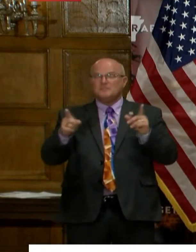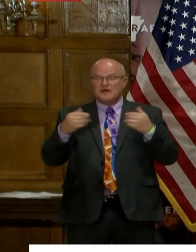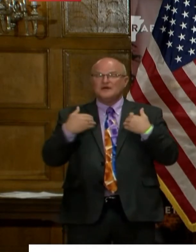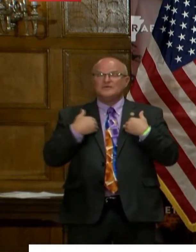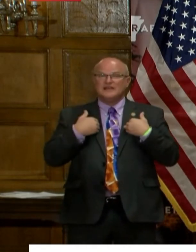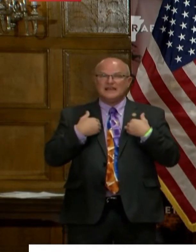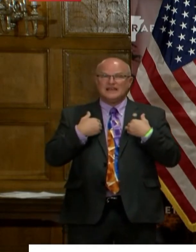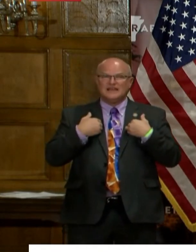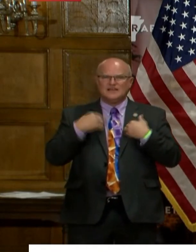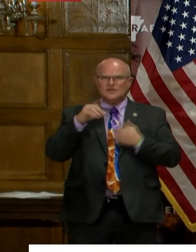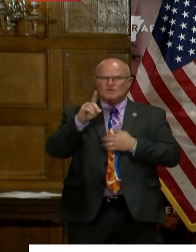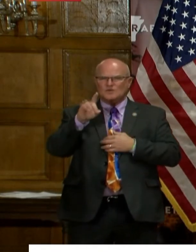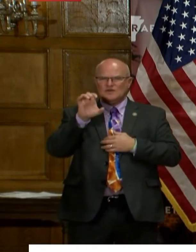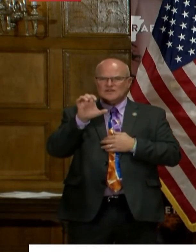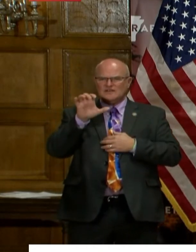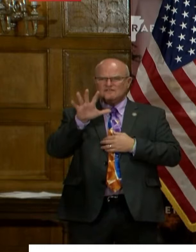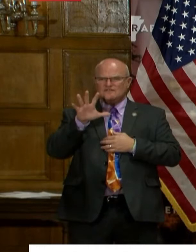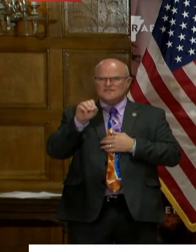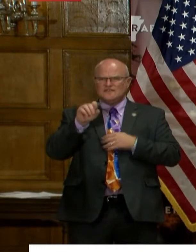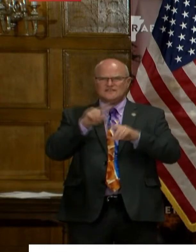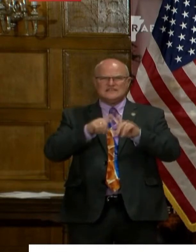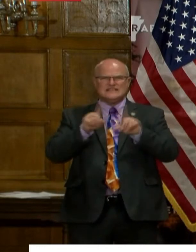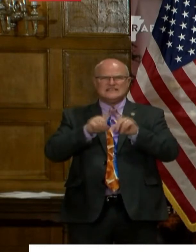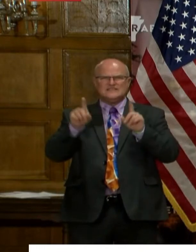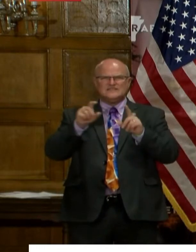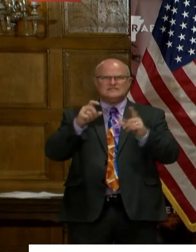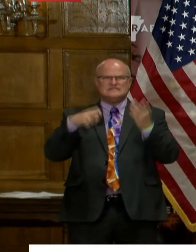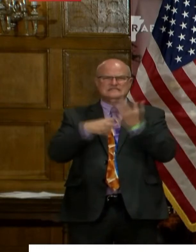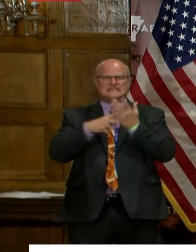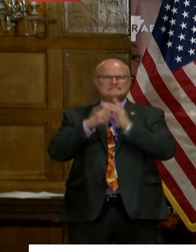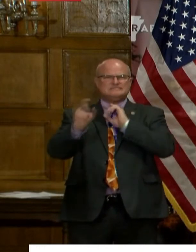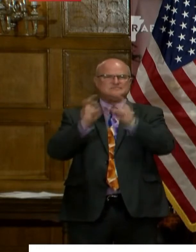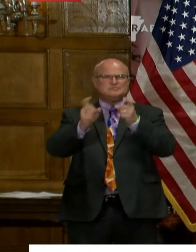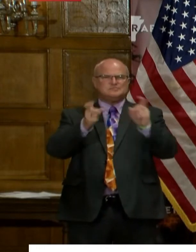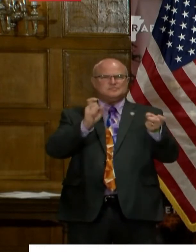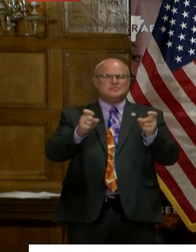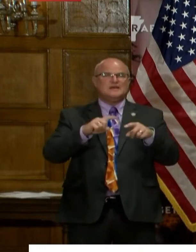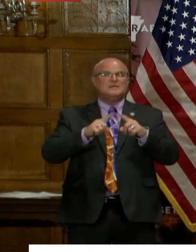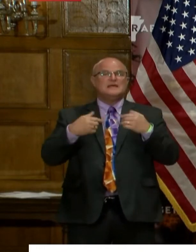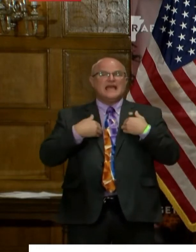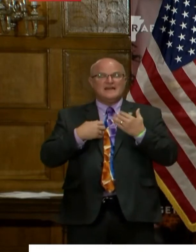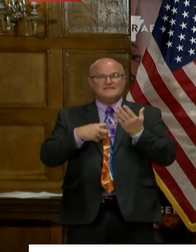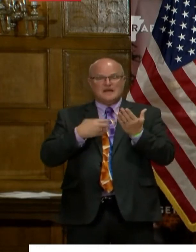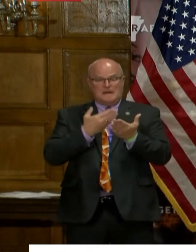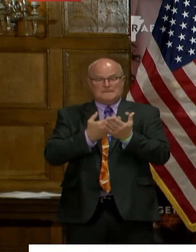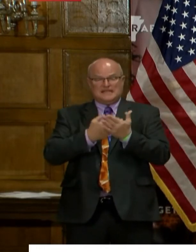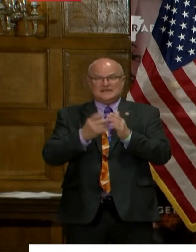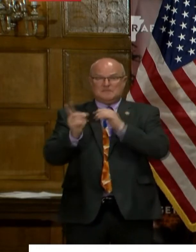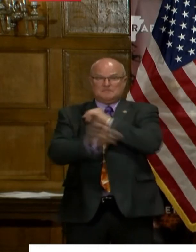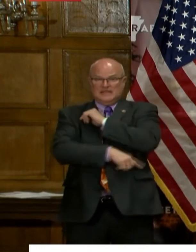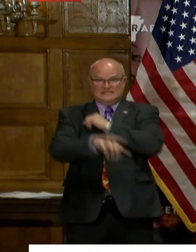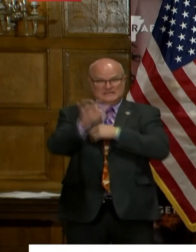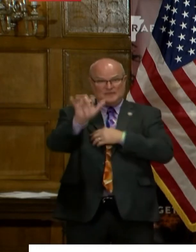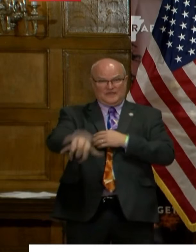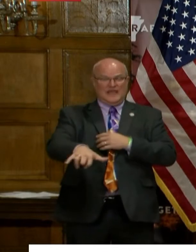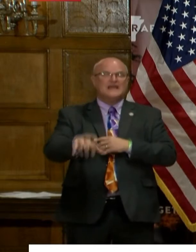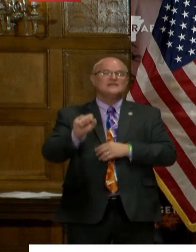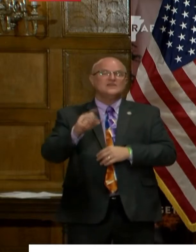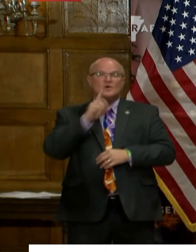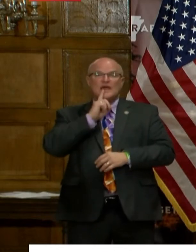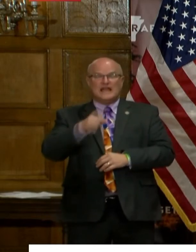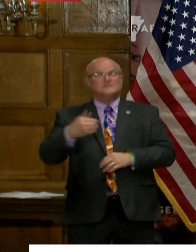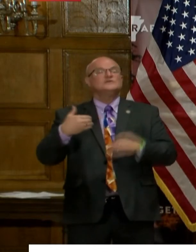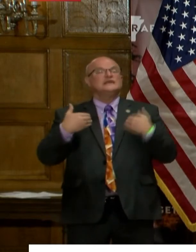was, 150 different citations issued, which means there's a monetary penalty that goes with that. So we